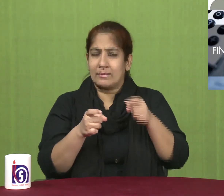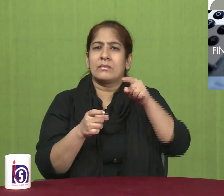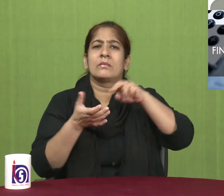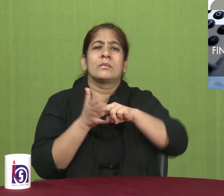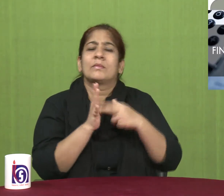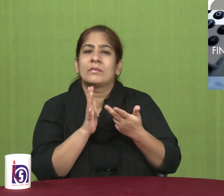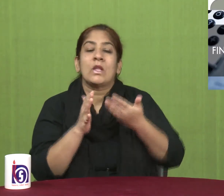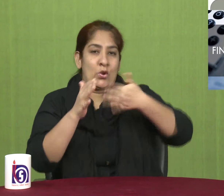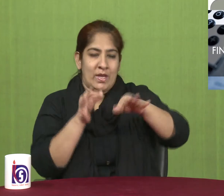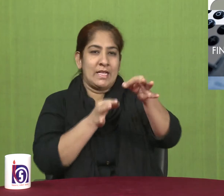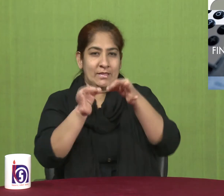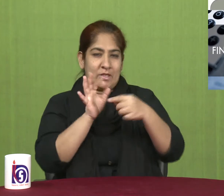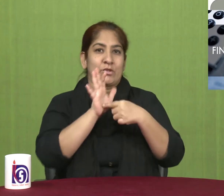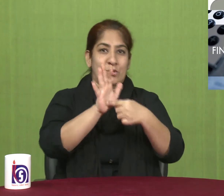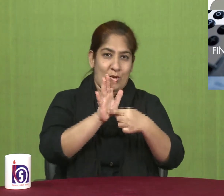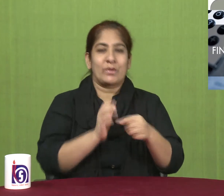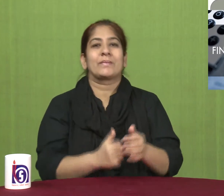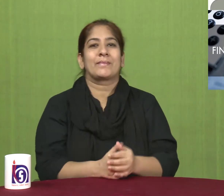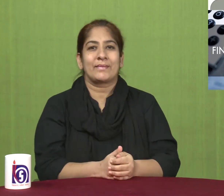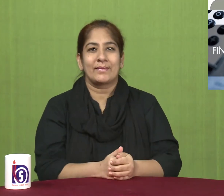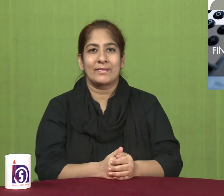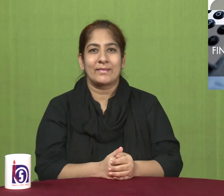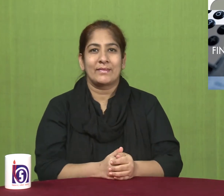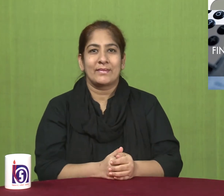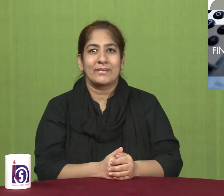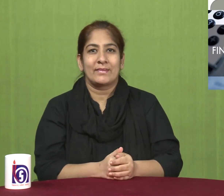Financial Management. I will explain you the meaning.